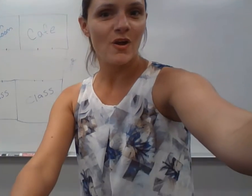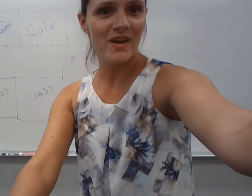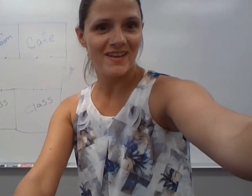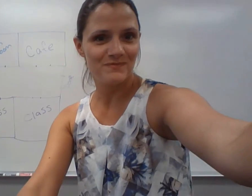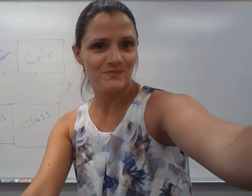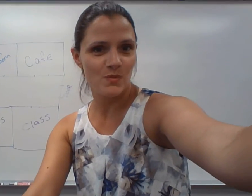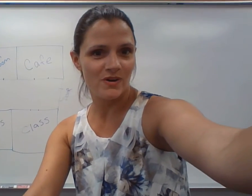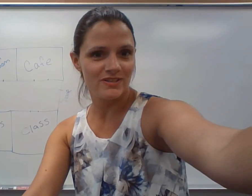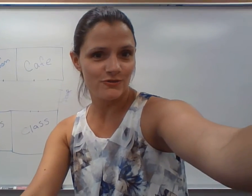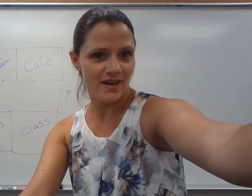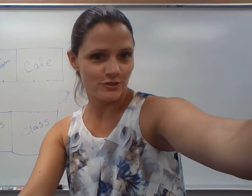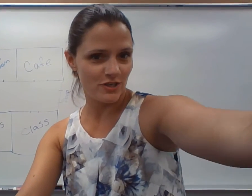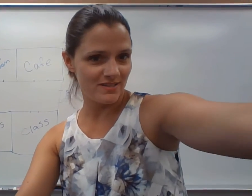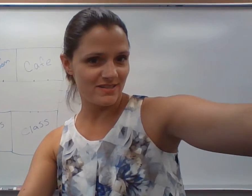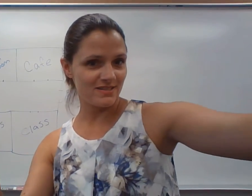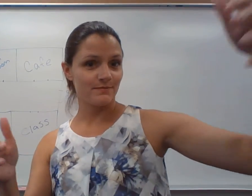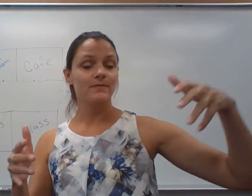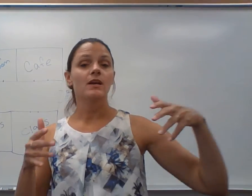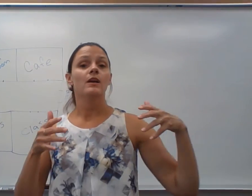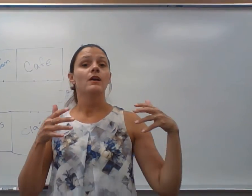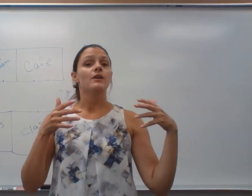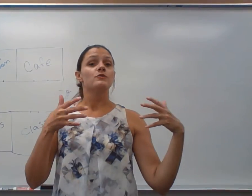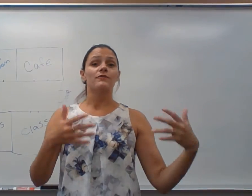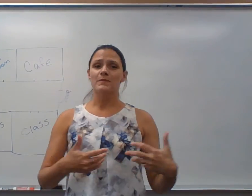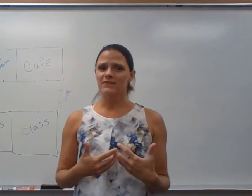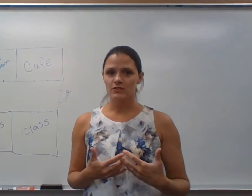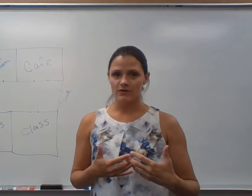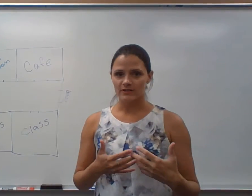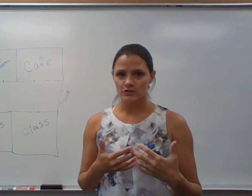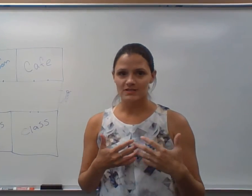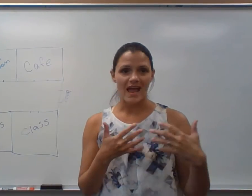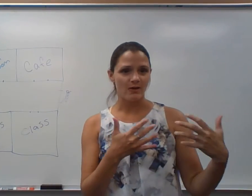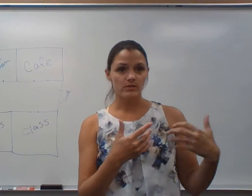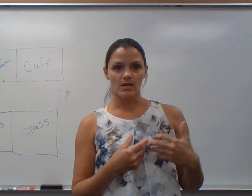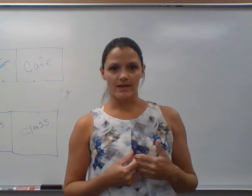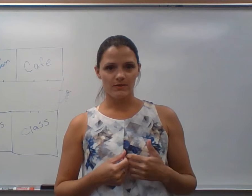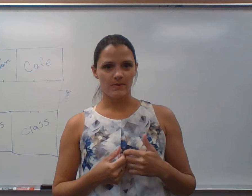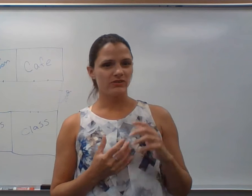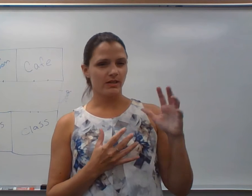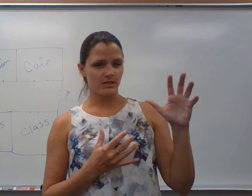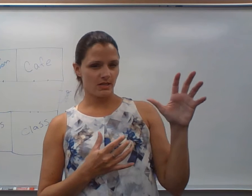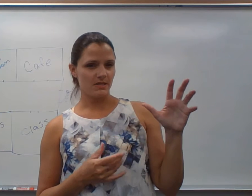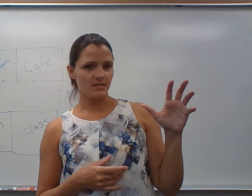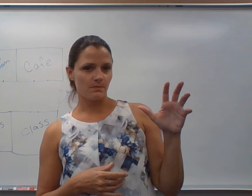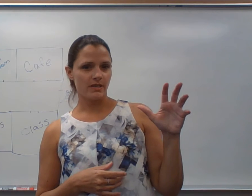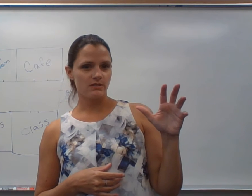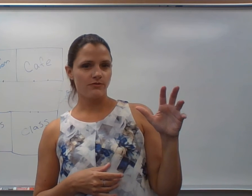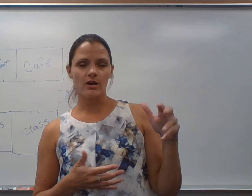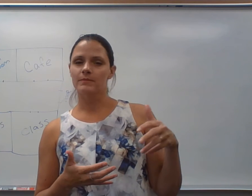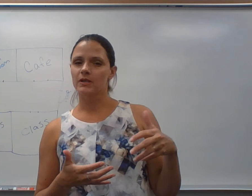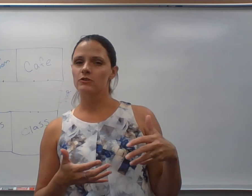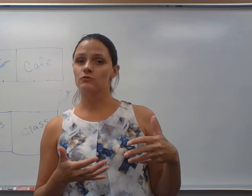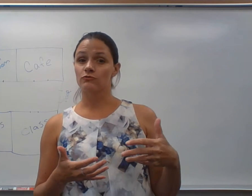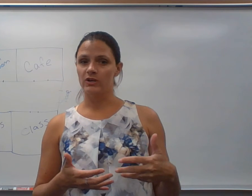Okay, more on directions. So if I'm giving directions outside of the building, it's going to be someplace far, I'm going to use real